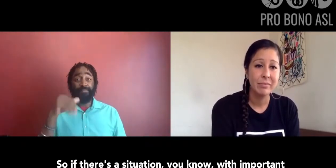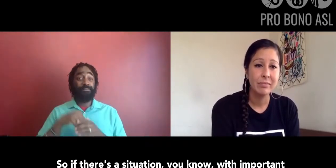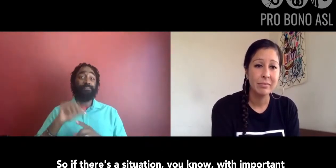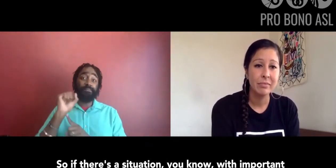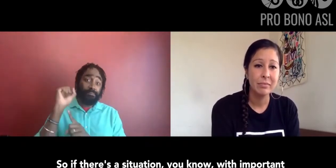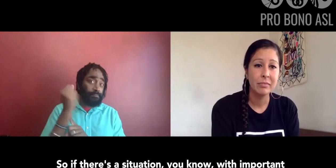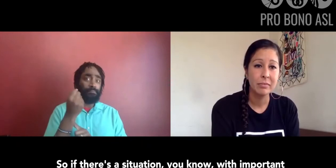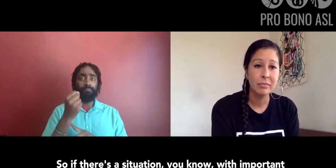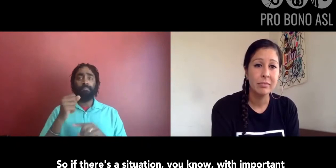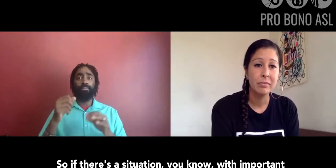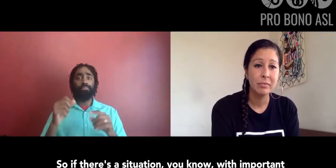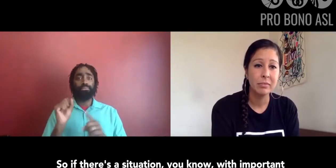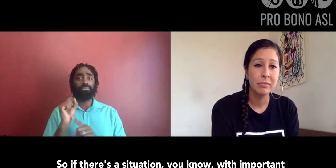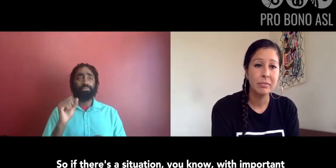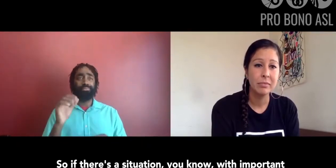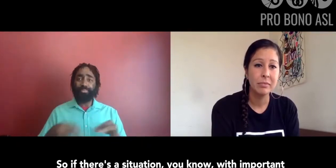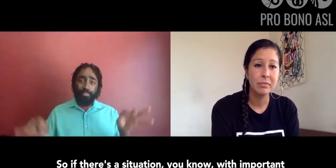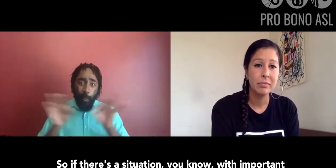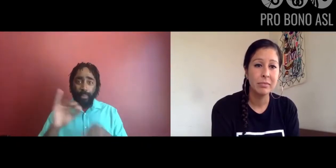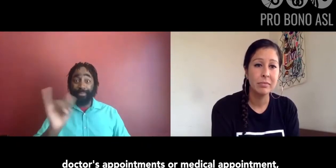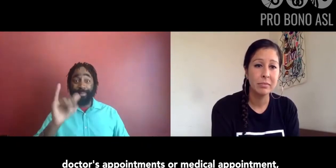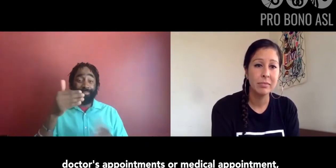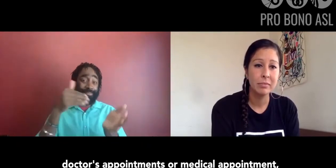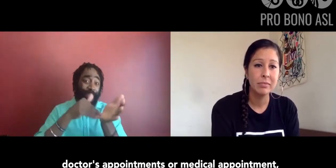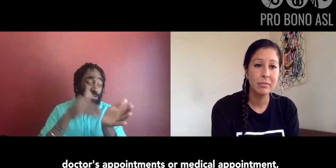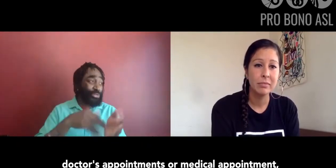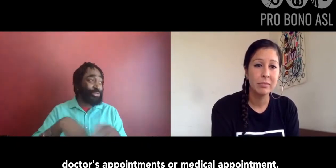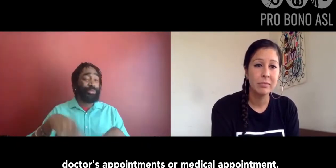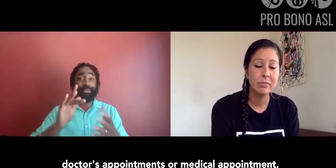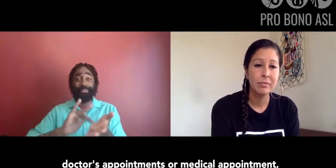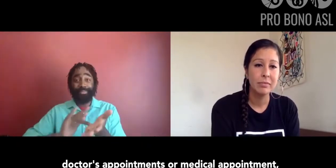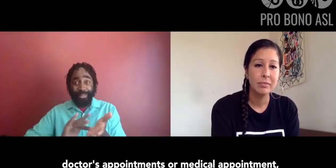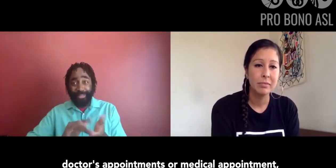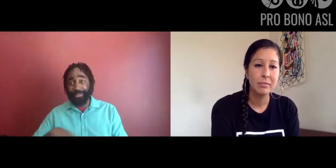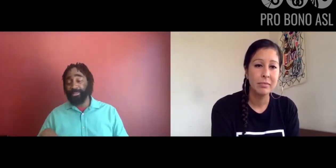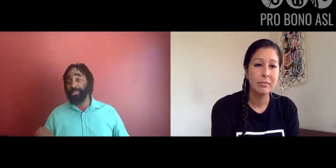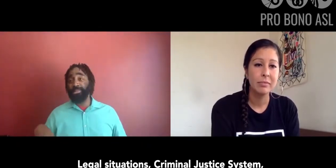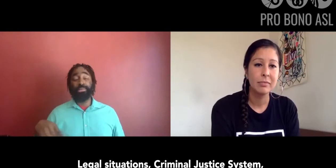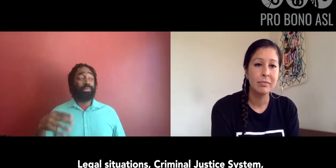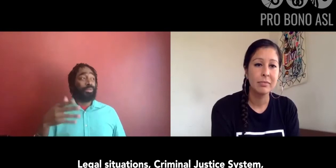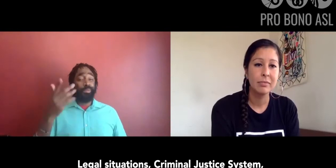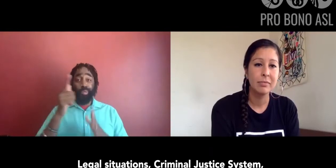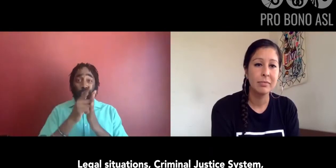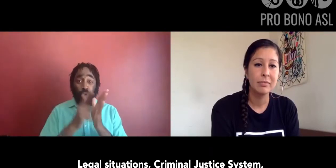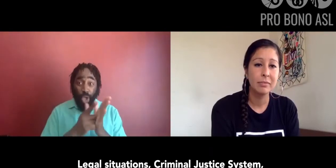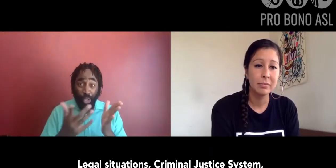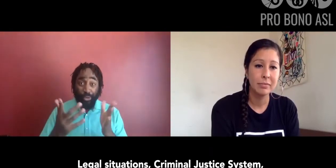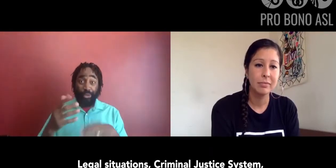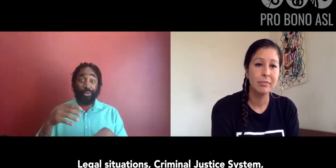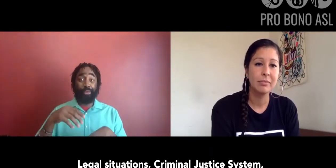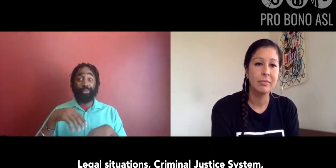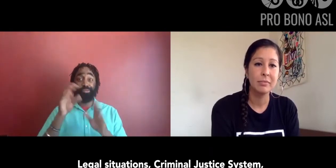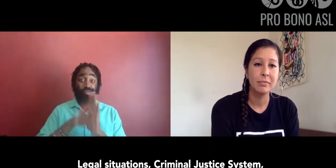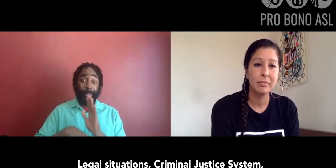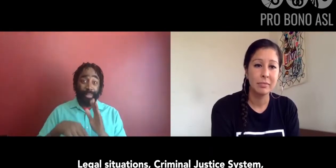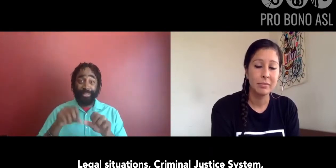there's a situation, with important doctor's appointments or a medical appointment, legal situations,